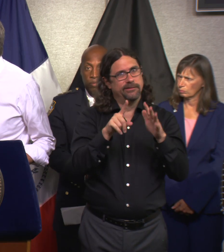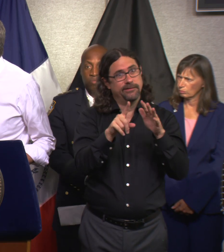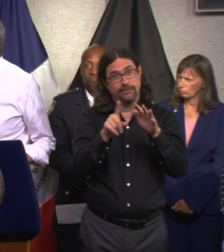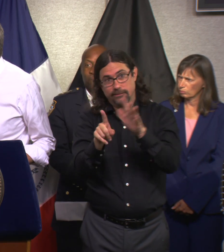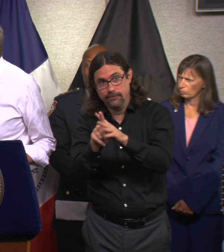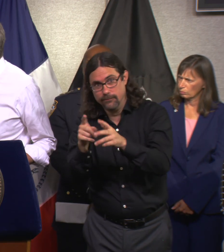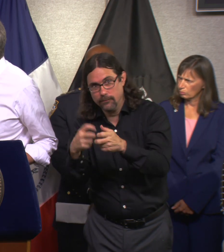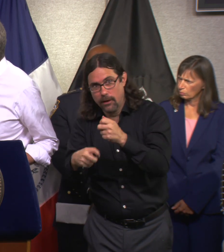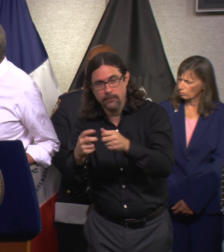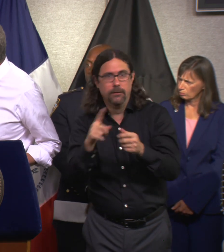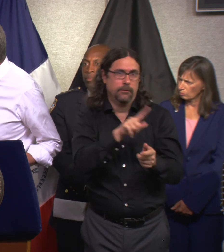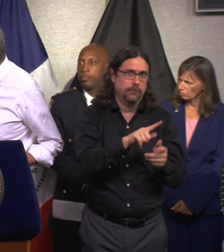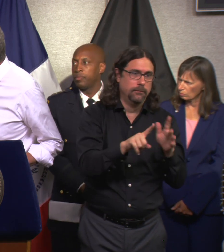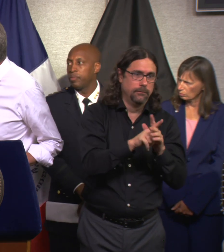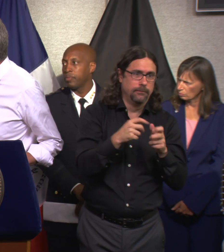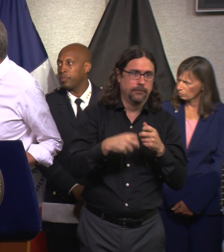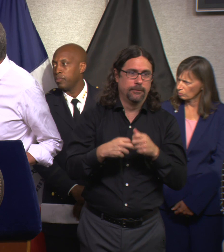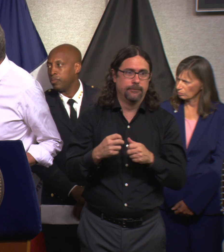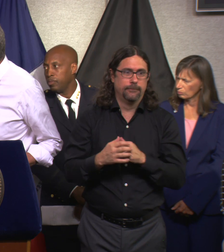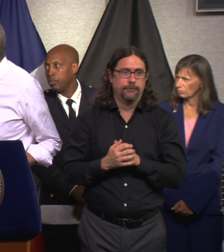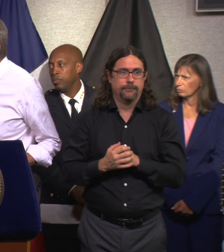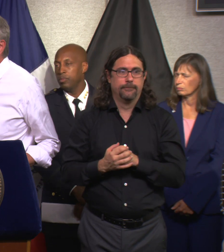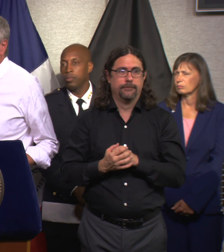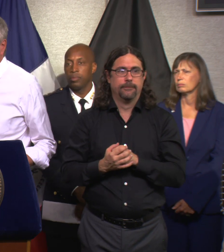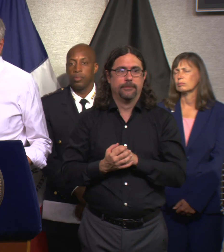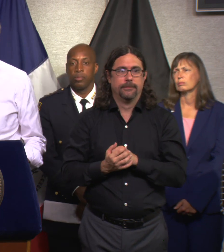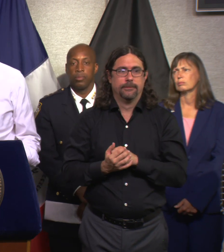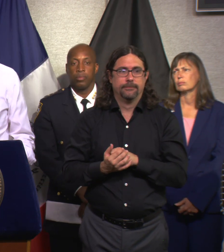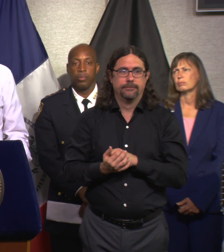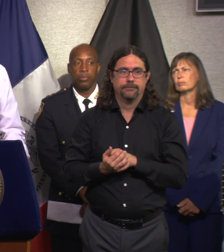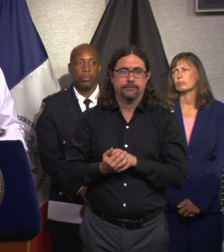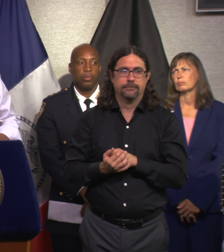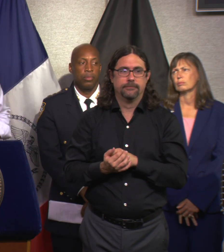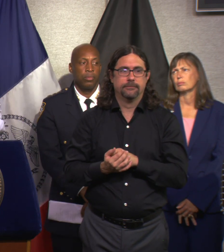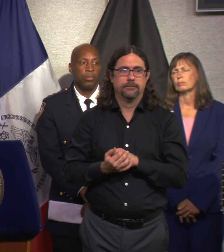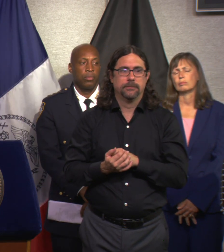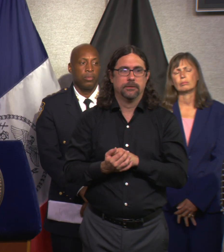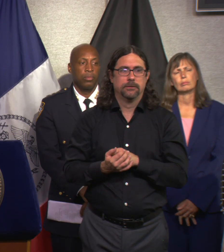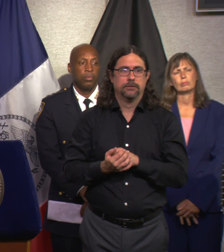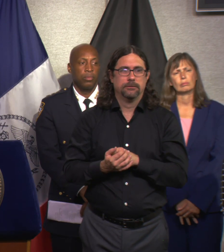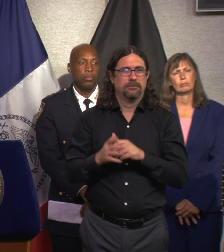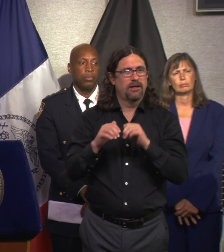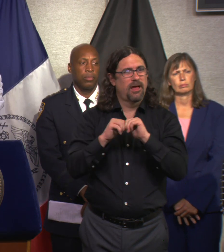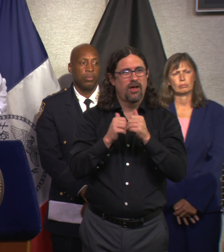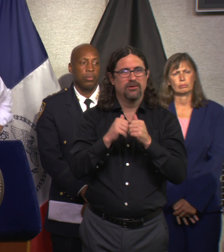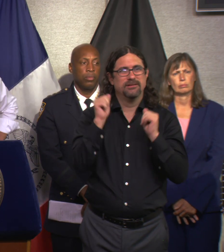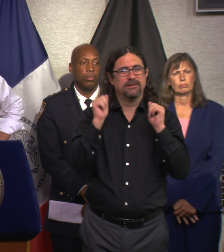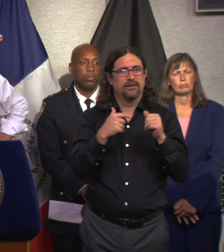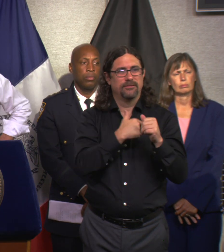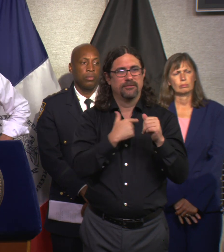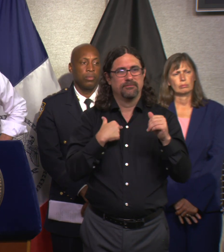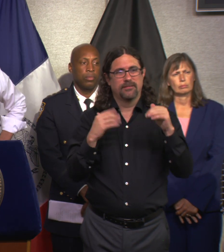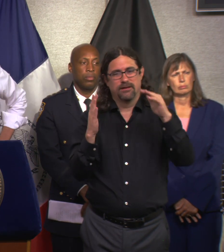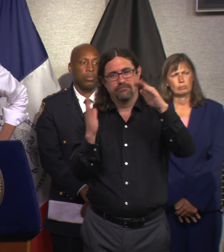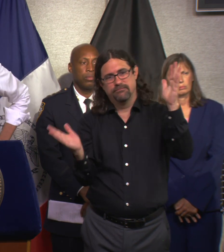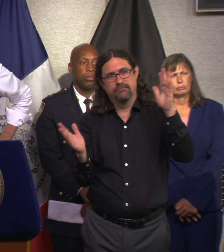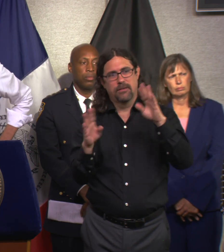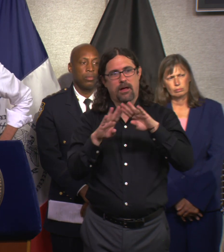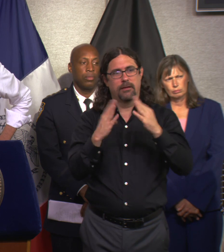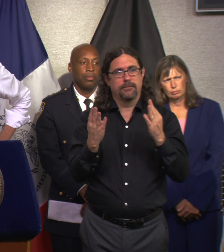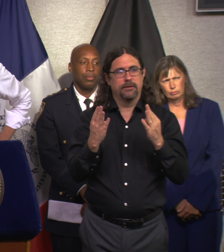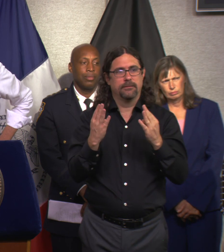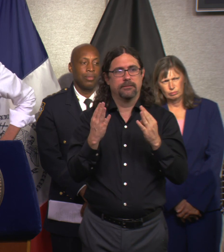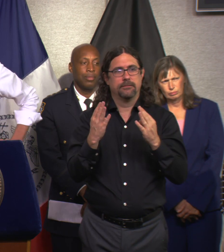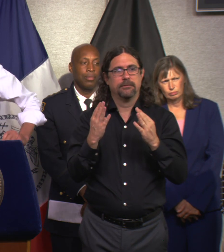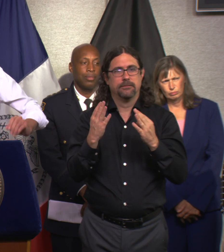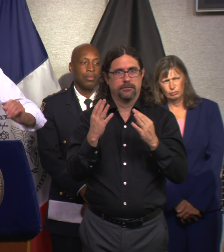would accept less clean beaches to have the relief of the water in this situation. Go ahead. What's